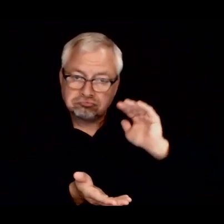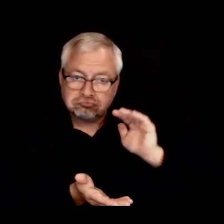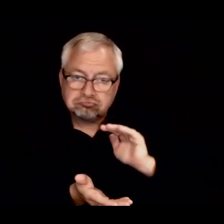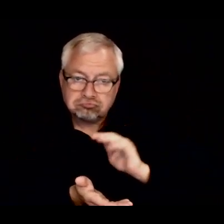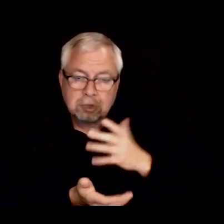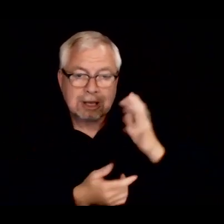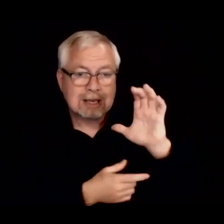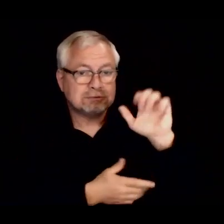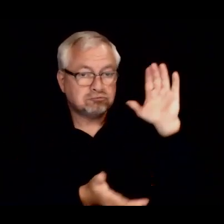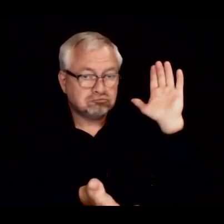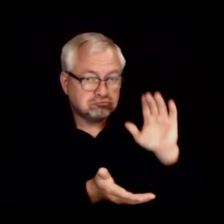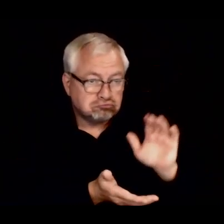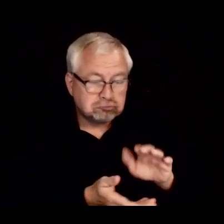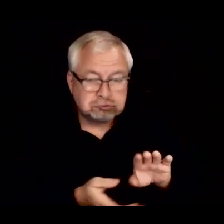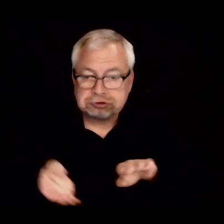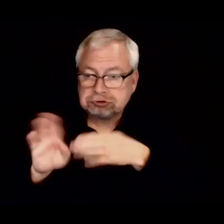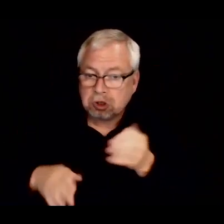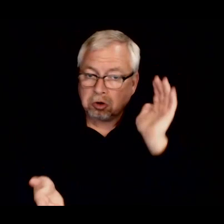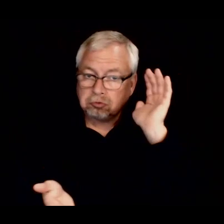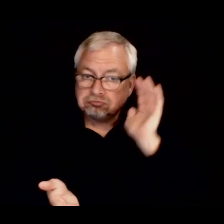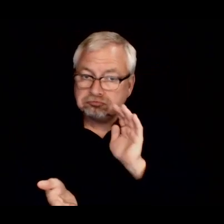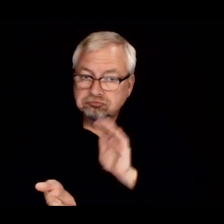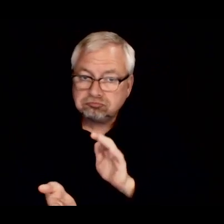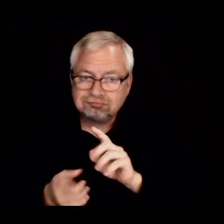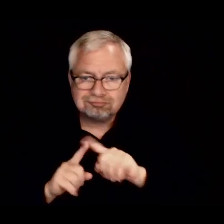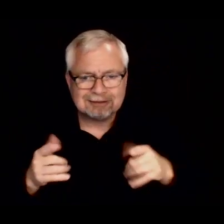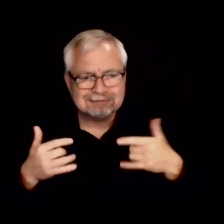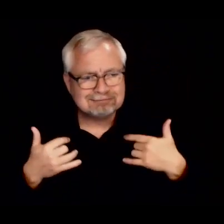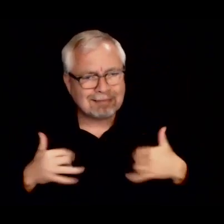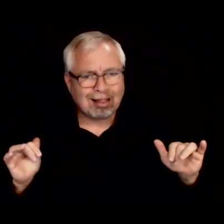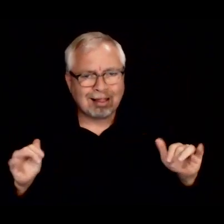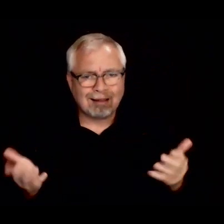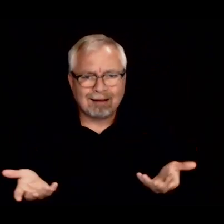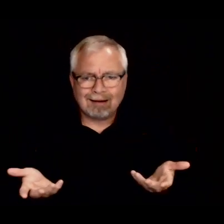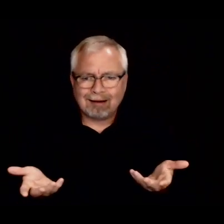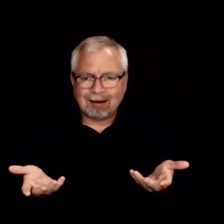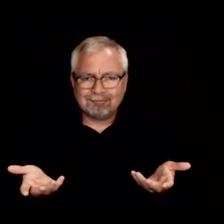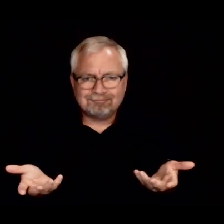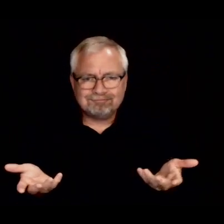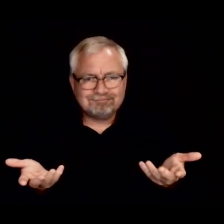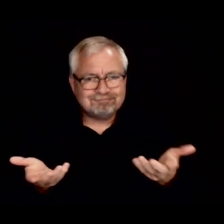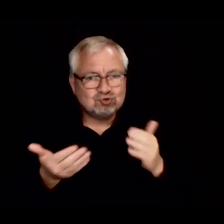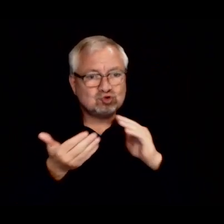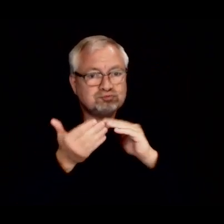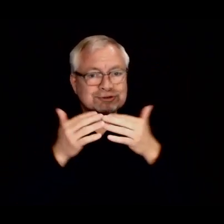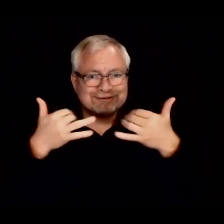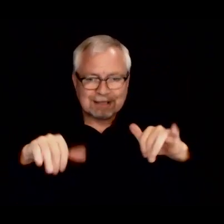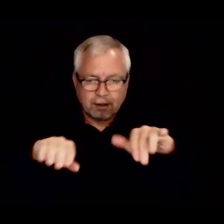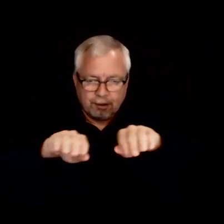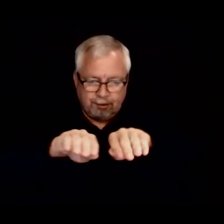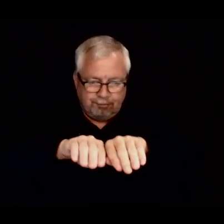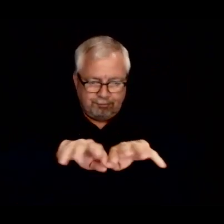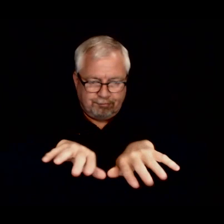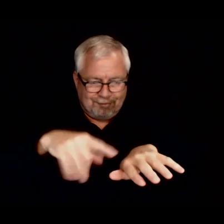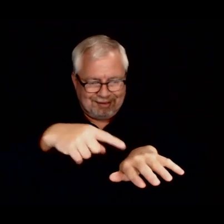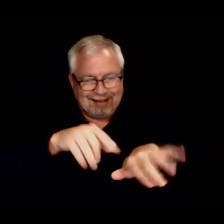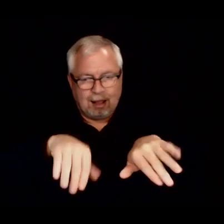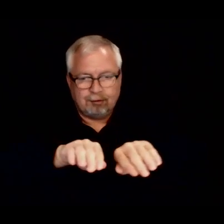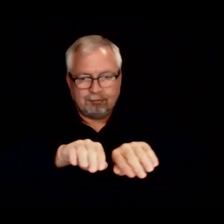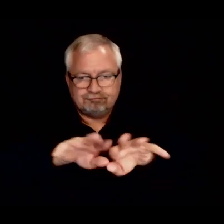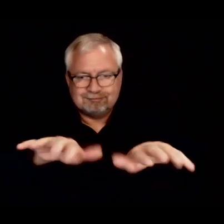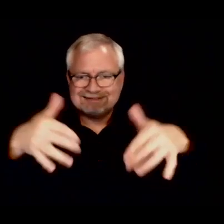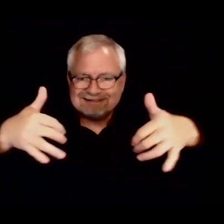very critically, less of the community spread that we talk so much about, and doing that on a